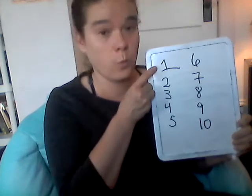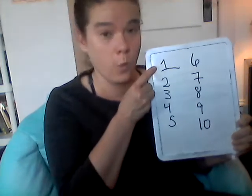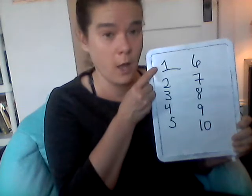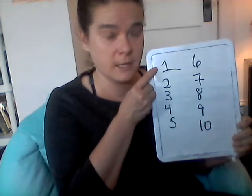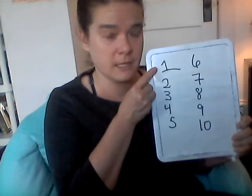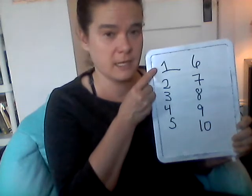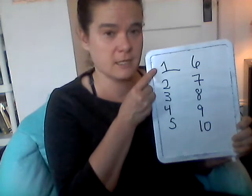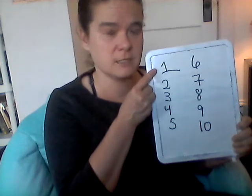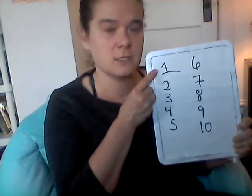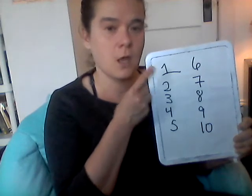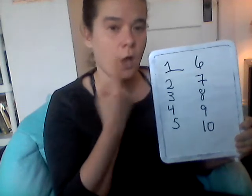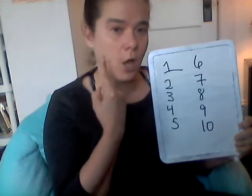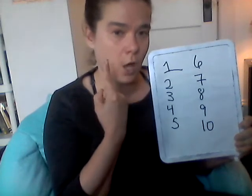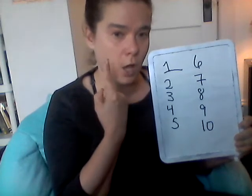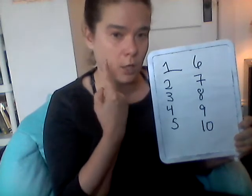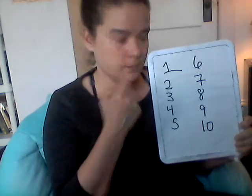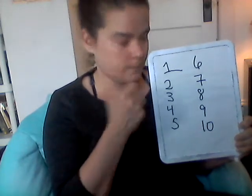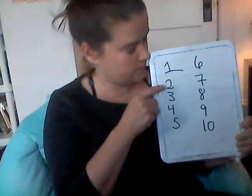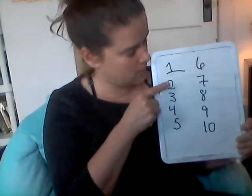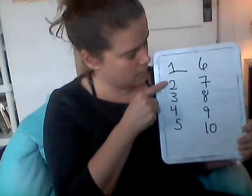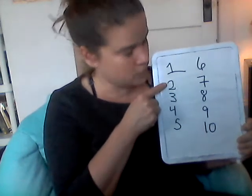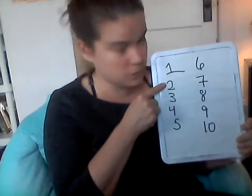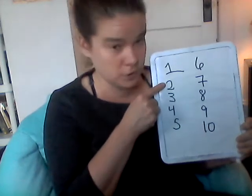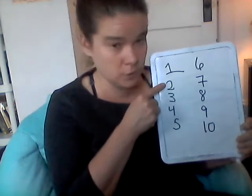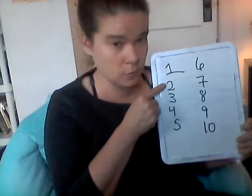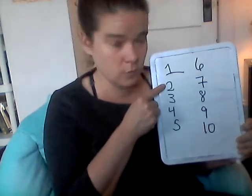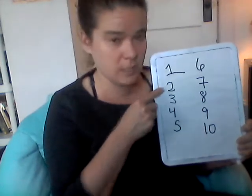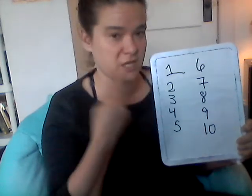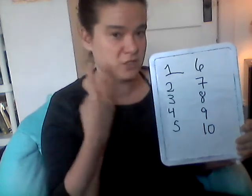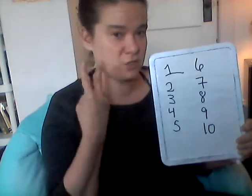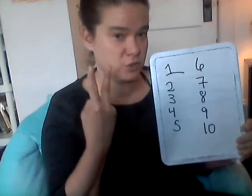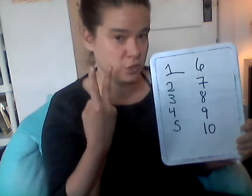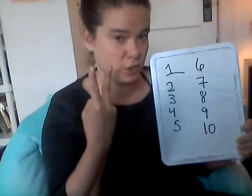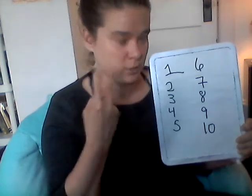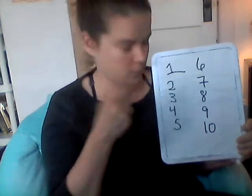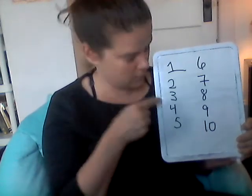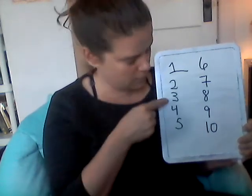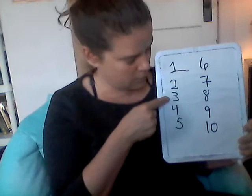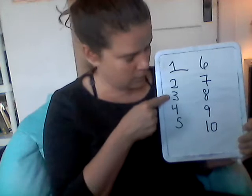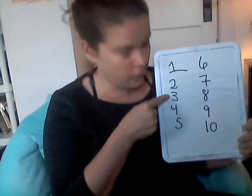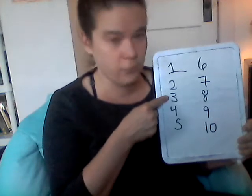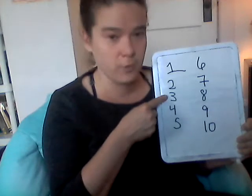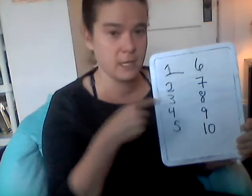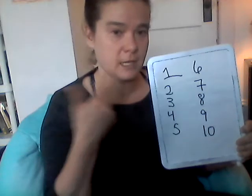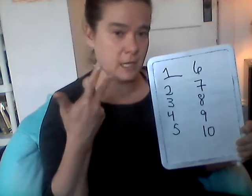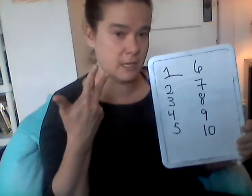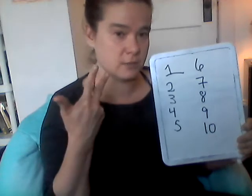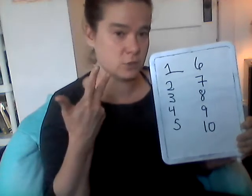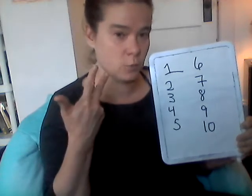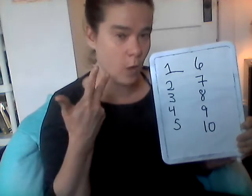So, one is un. Two is deux. Three is trois.